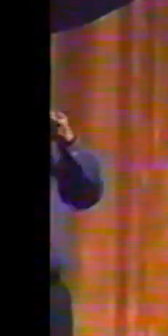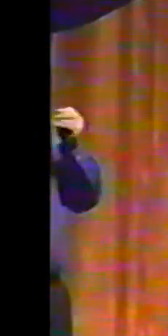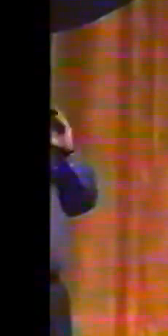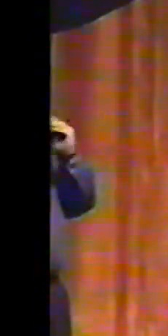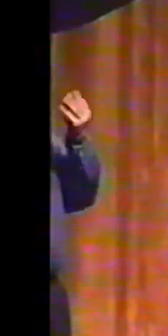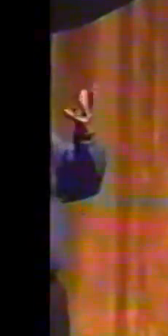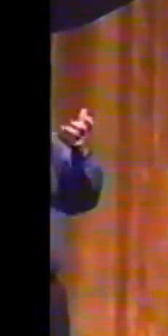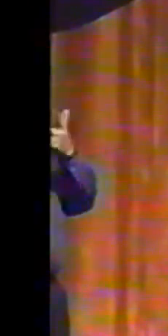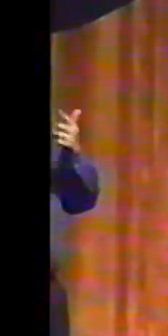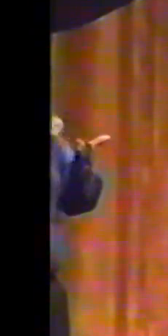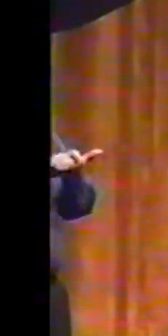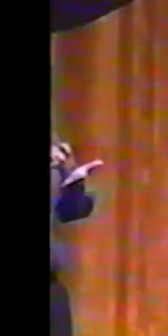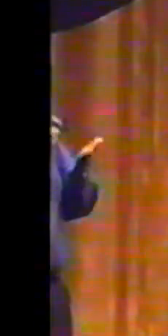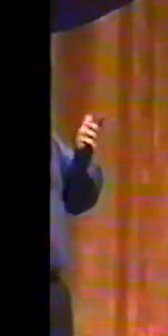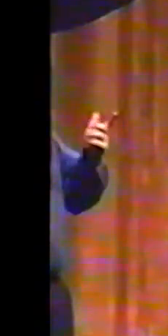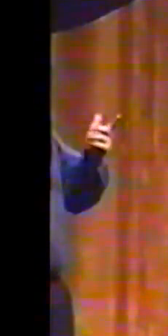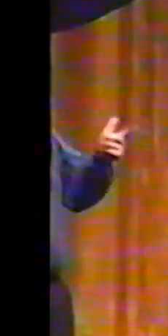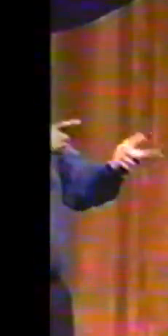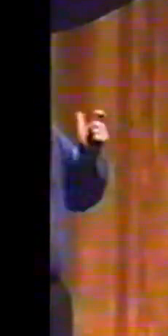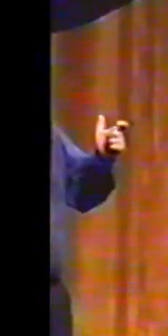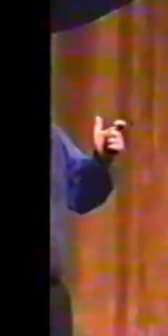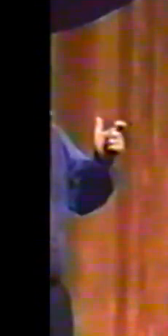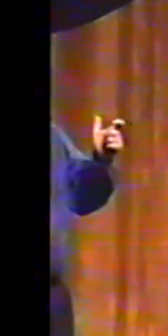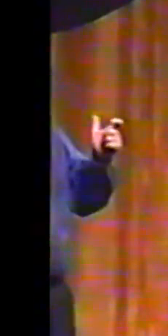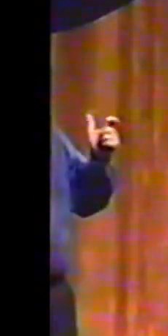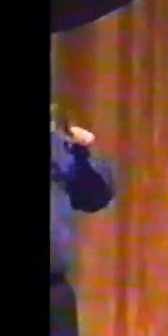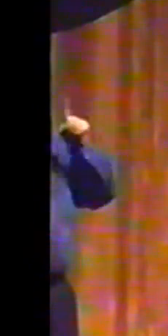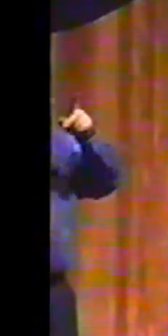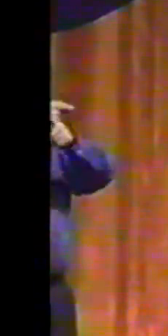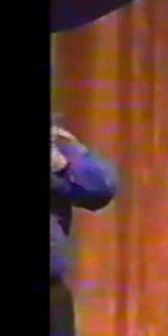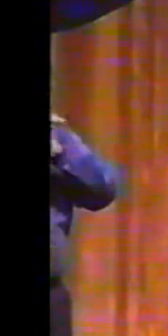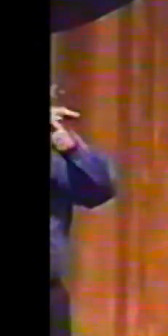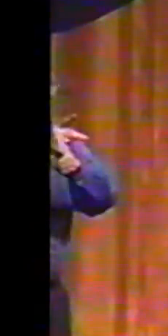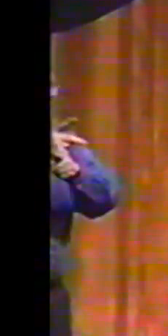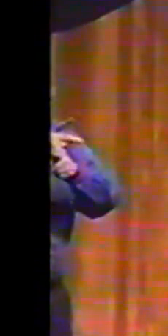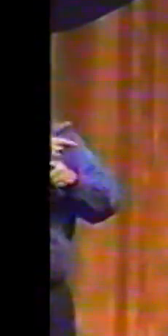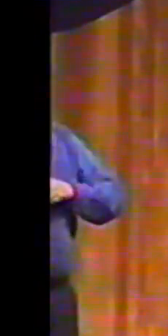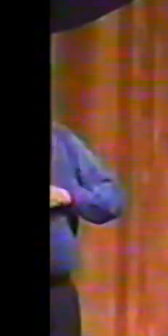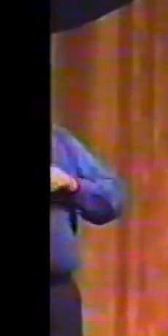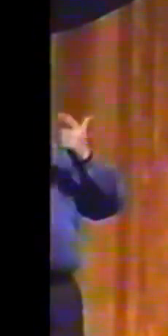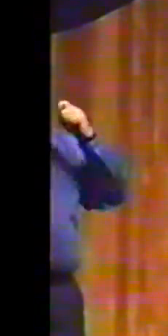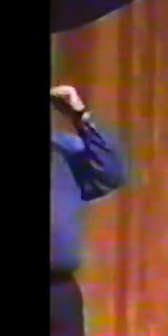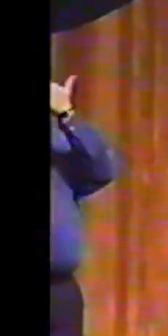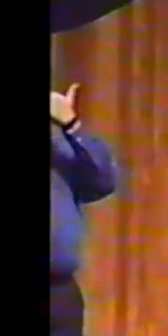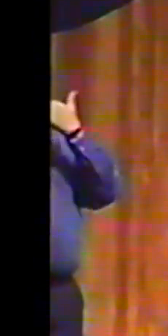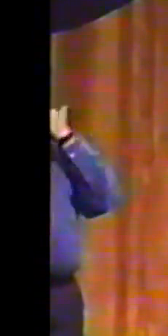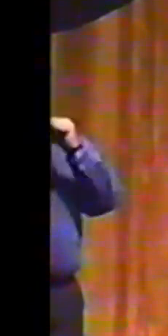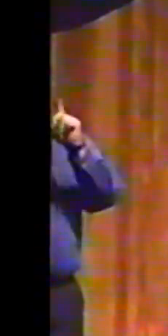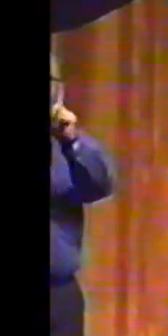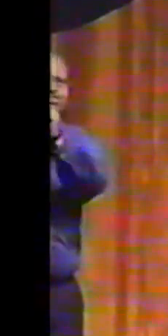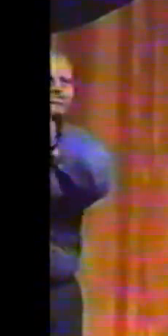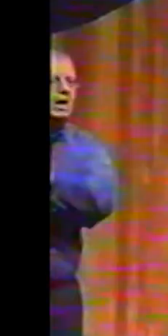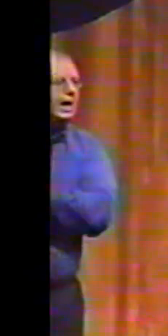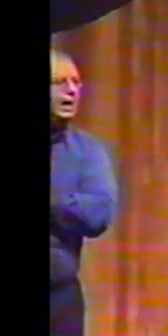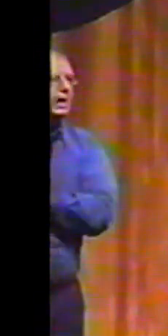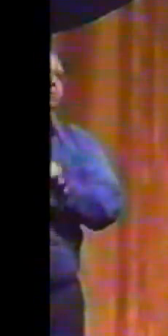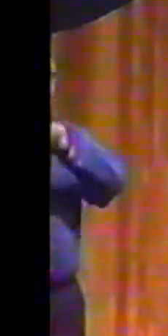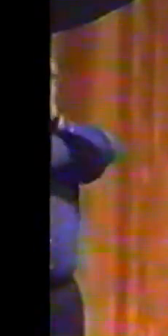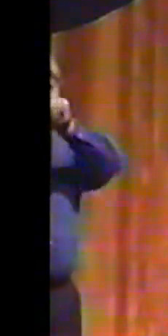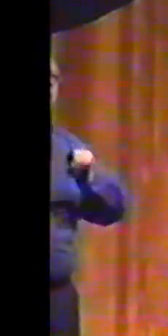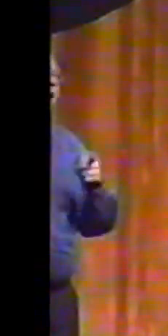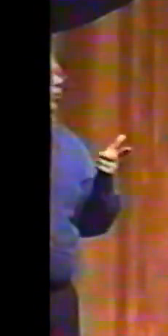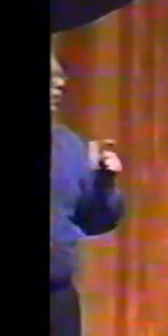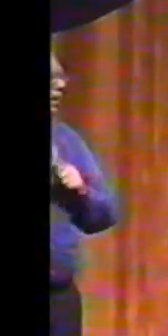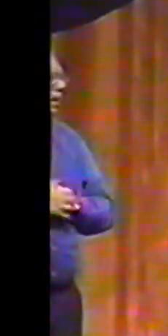as quickly as we could, but as carefully as we could, we knew that our big challenge was getting the agency to respond to us in a timely manner. And I